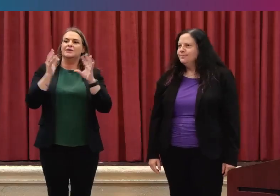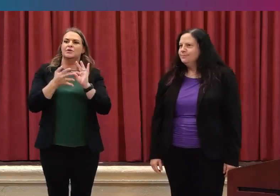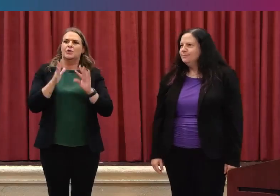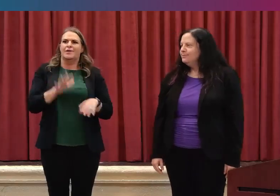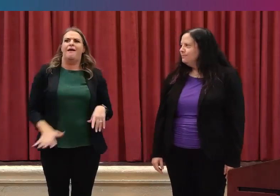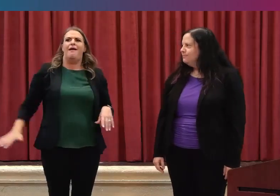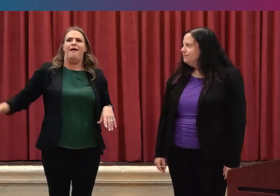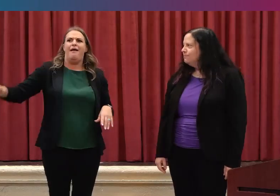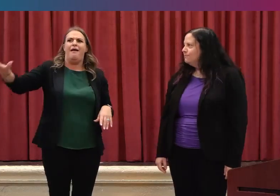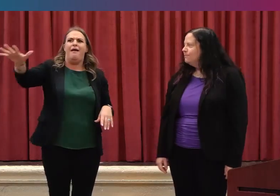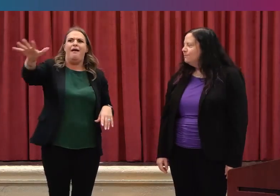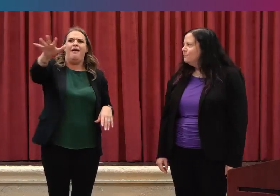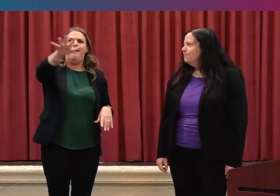active in that area?